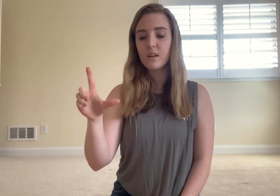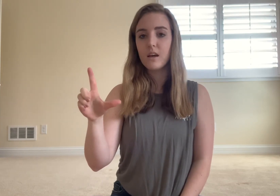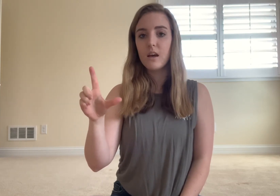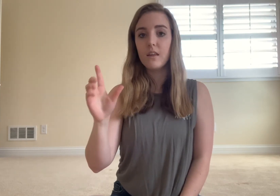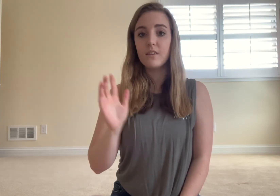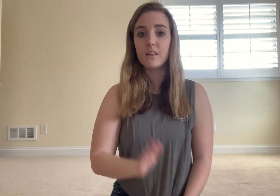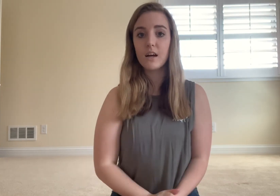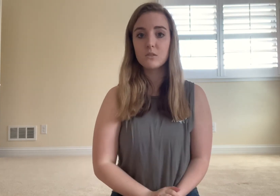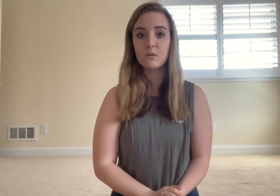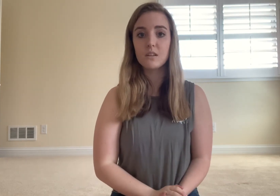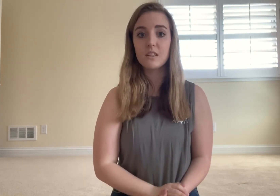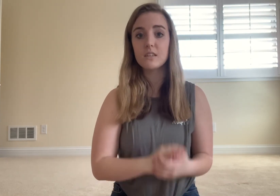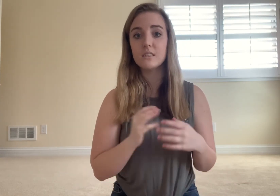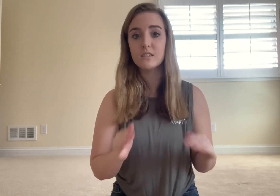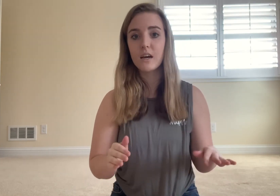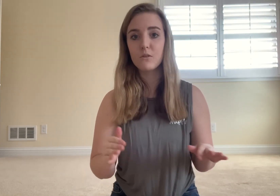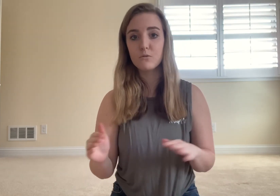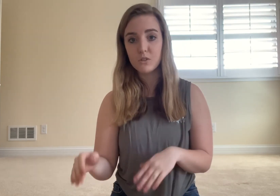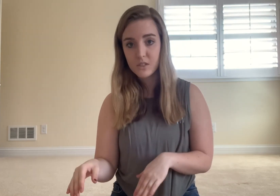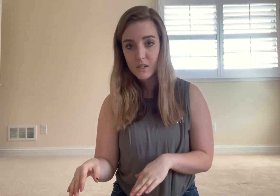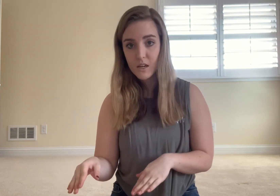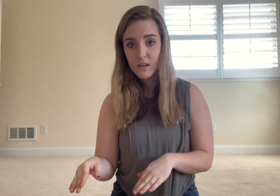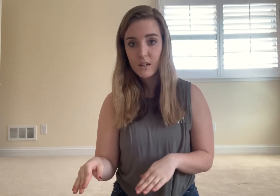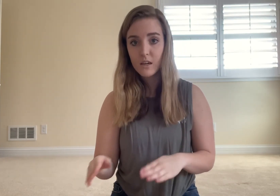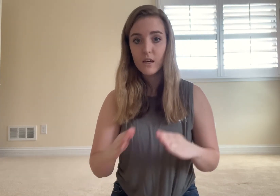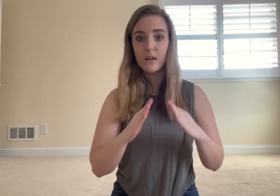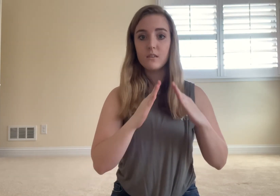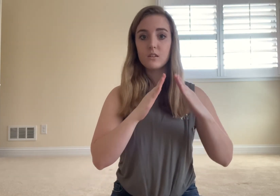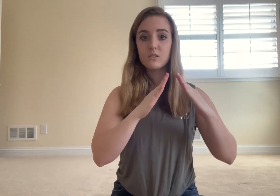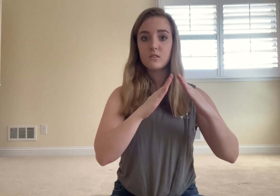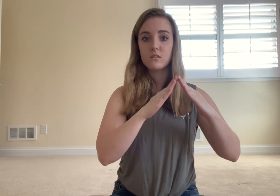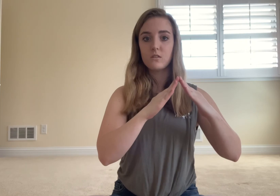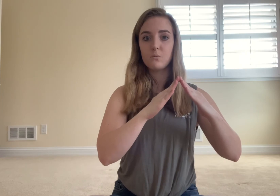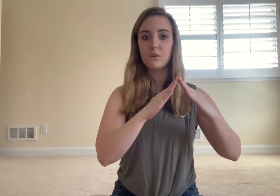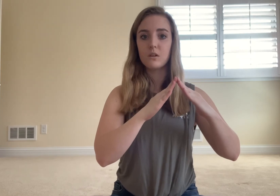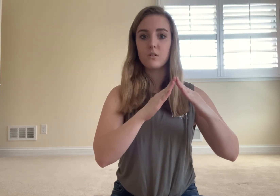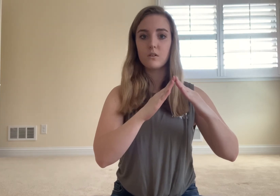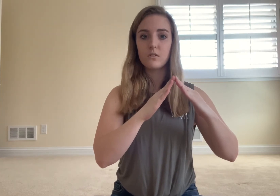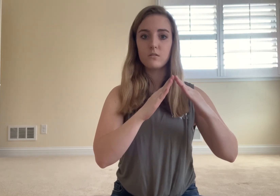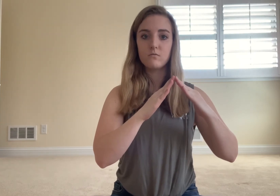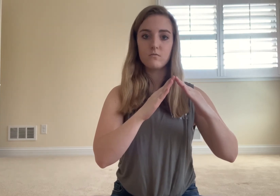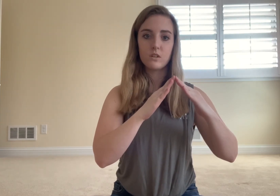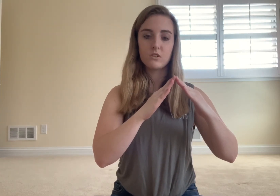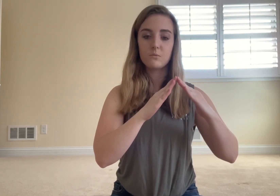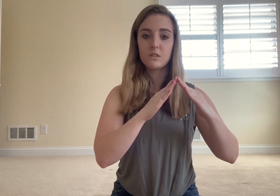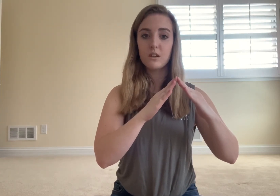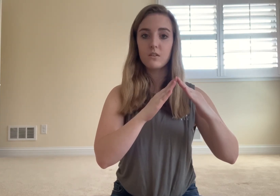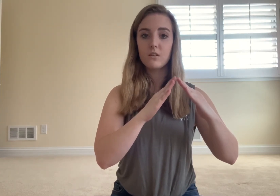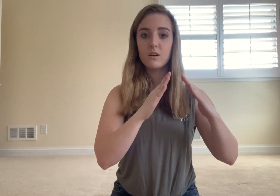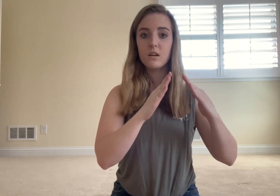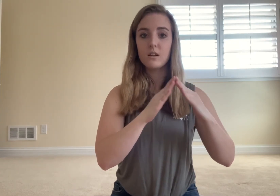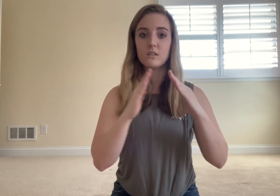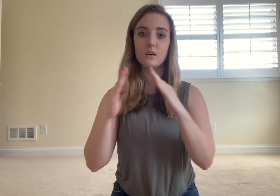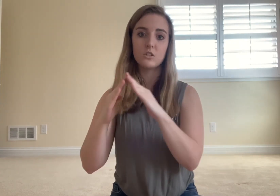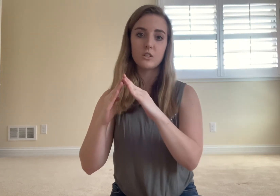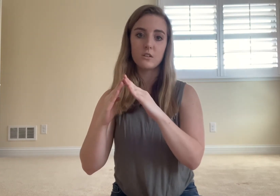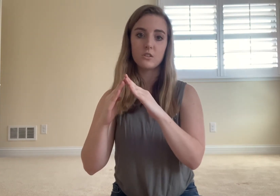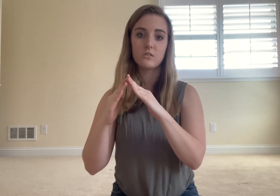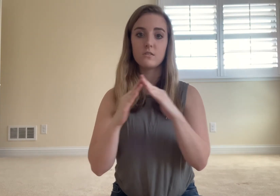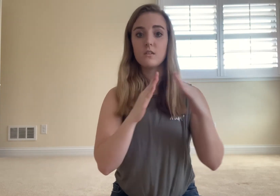And then the last one is town or city. And this, you're putting your fingertips together. Touch, touch.